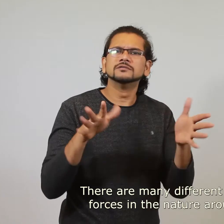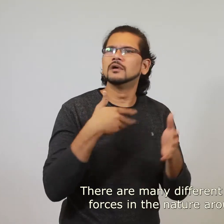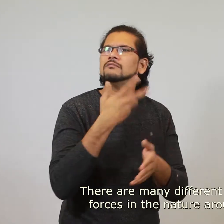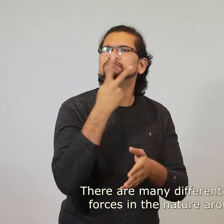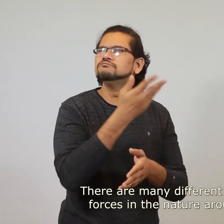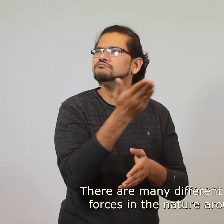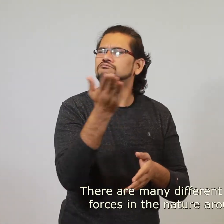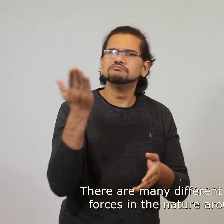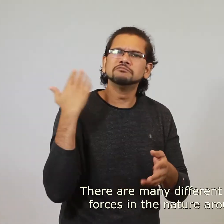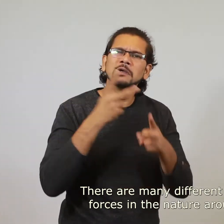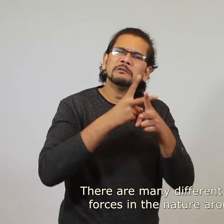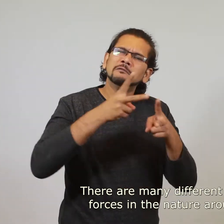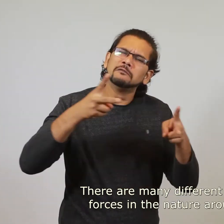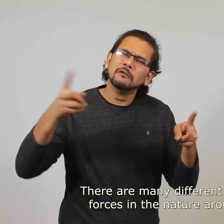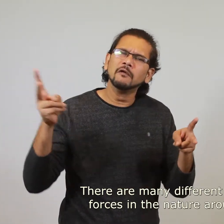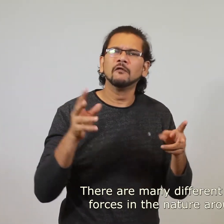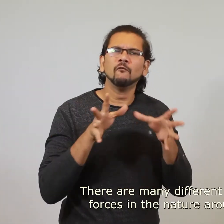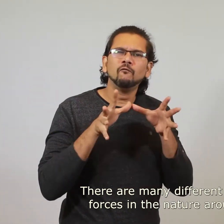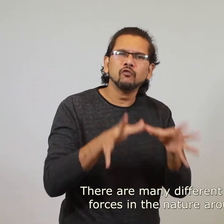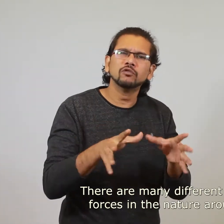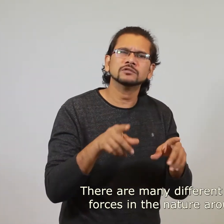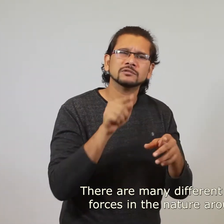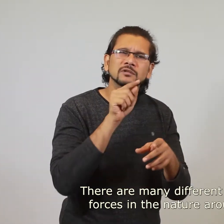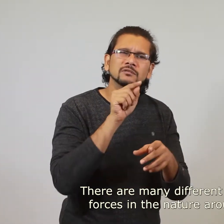There are many different types of forces in the nature around us.